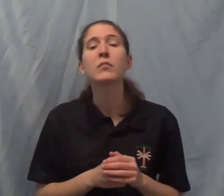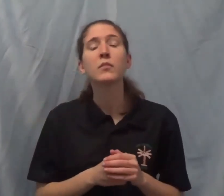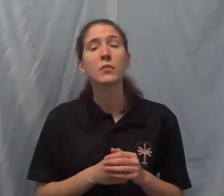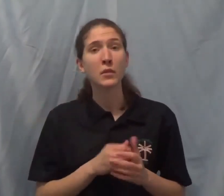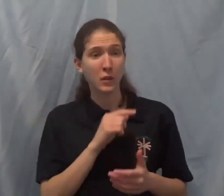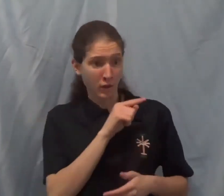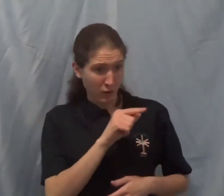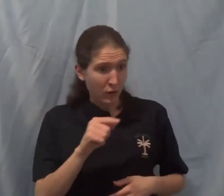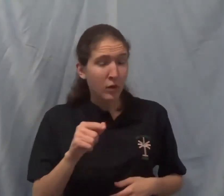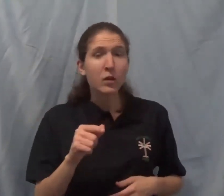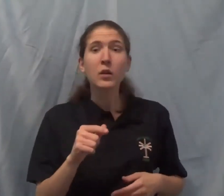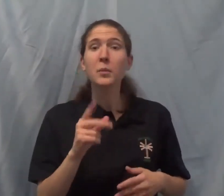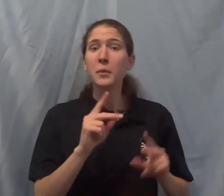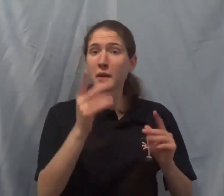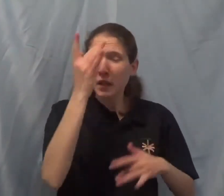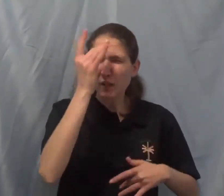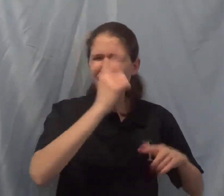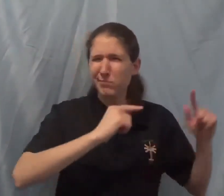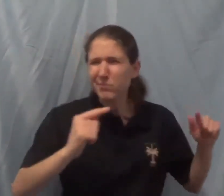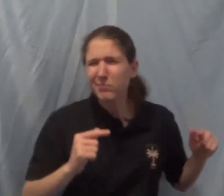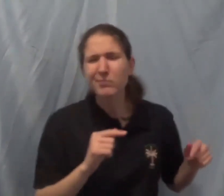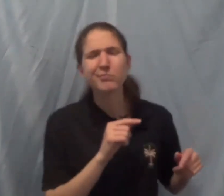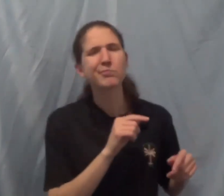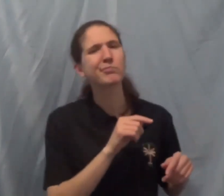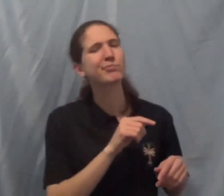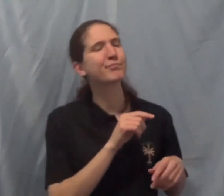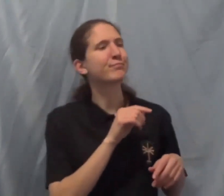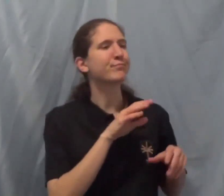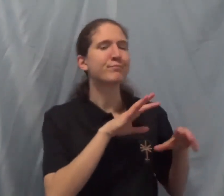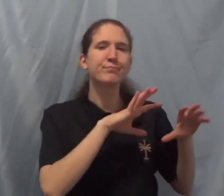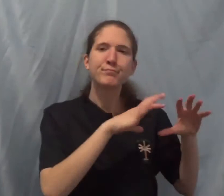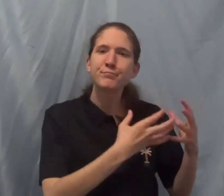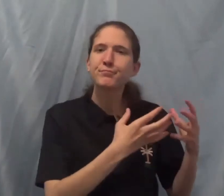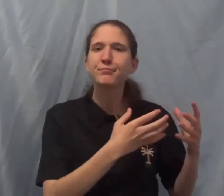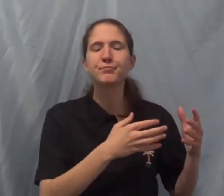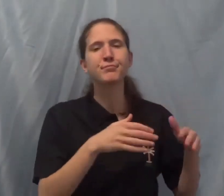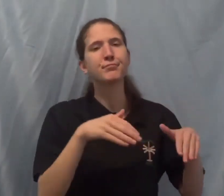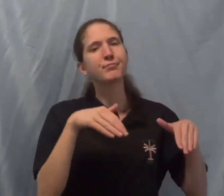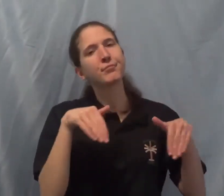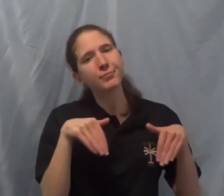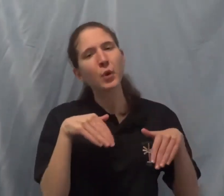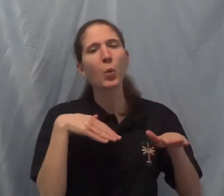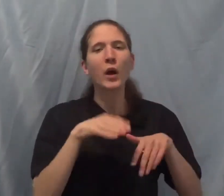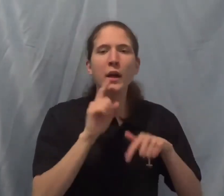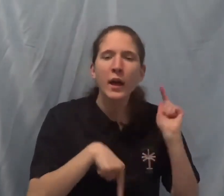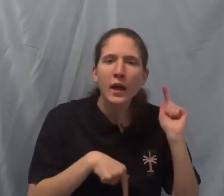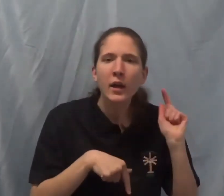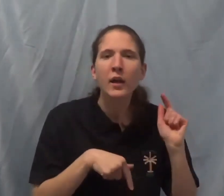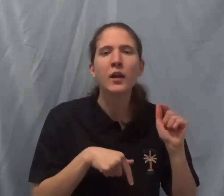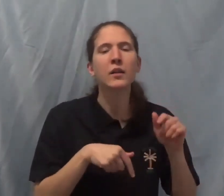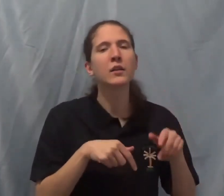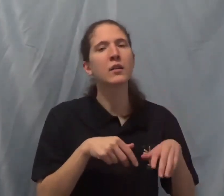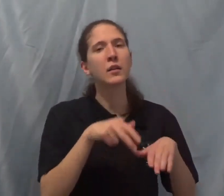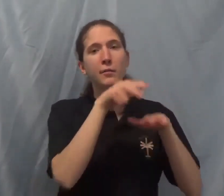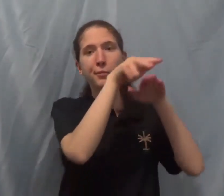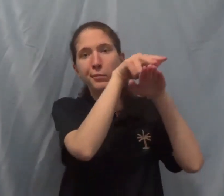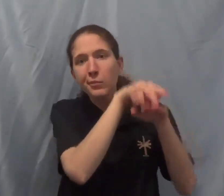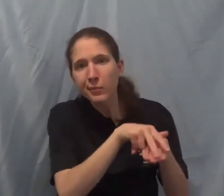being lowered down, they're near pools, they're on stretchers, etc. So that's a prominent sickness. The worst one